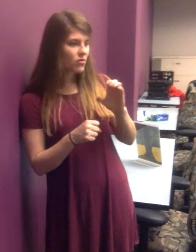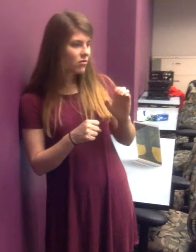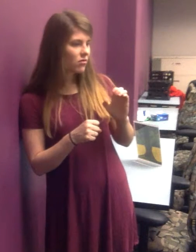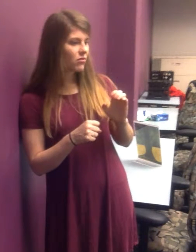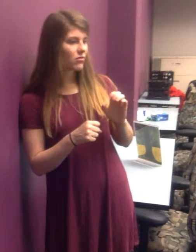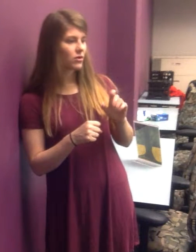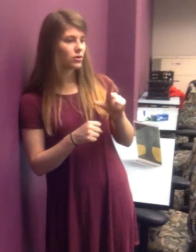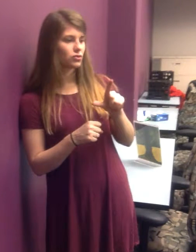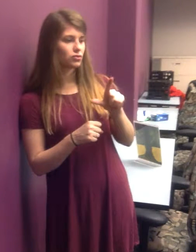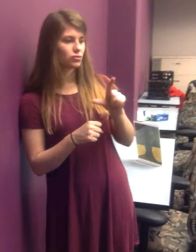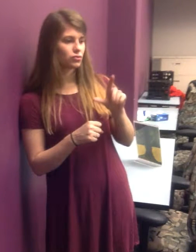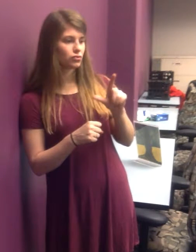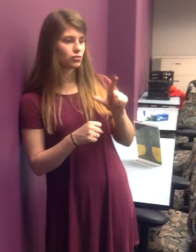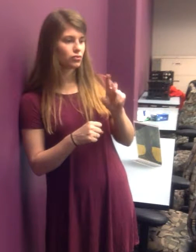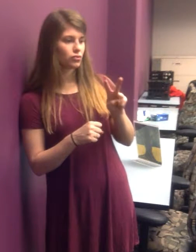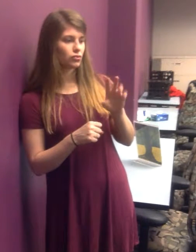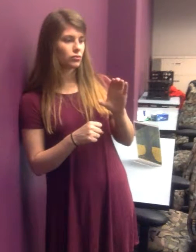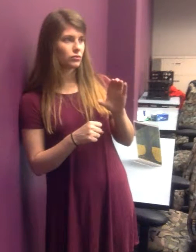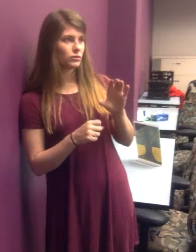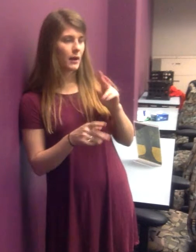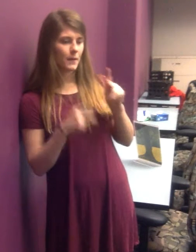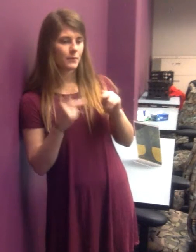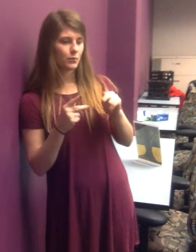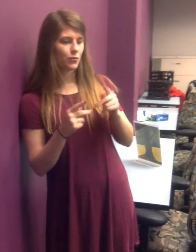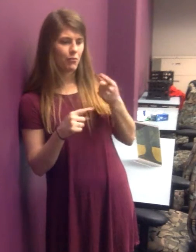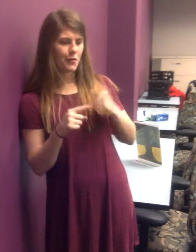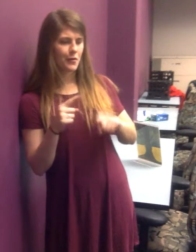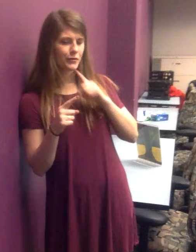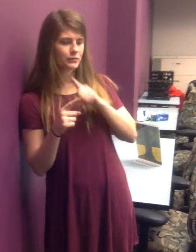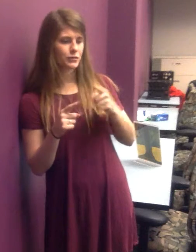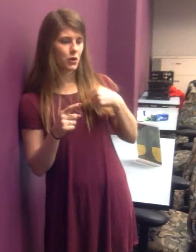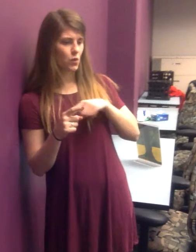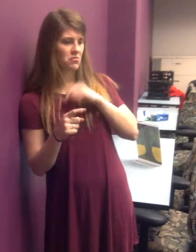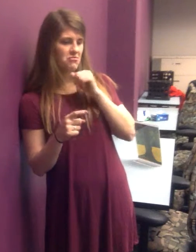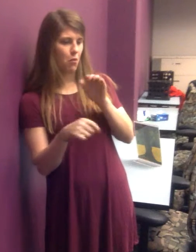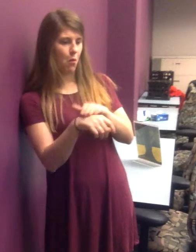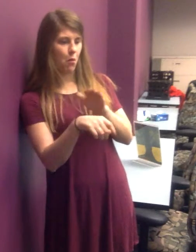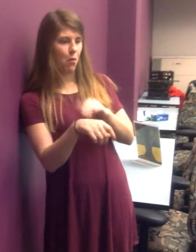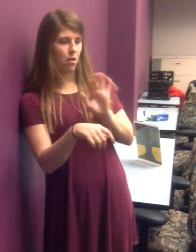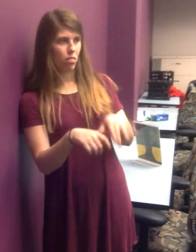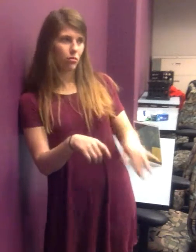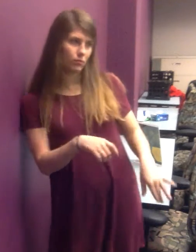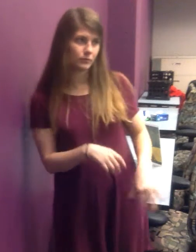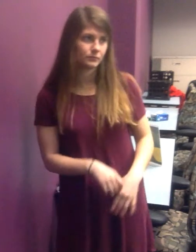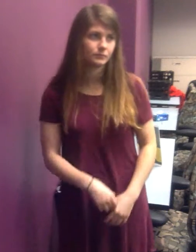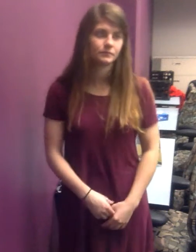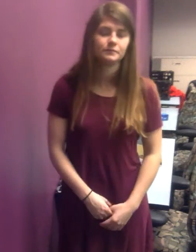This summer at the Washington, D.C. Defending the Dream Summit, the group Americans for Prosperity, they have their own warning. Beware